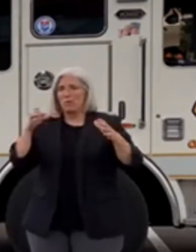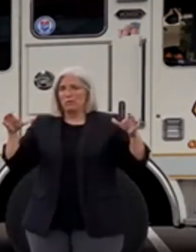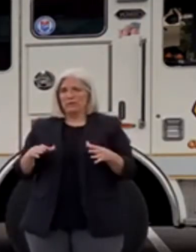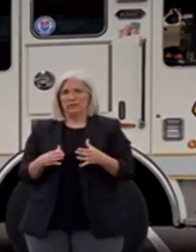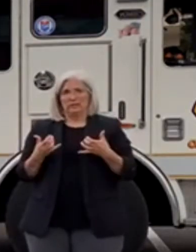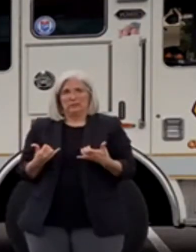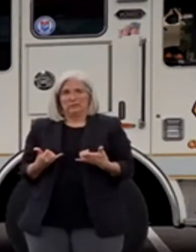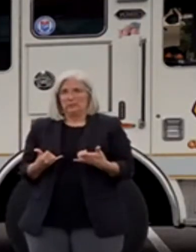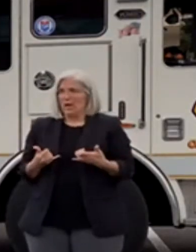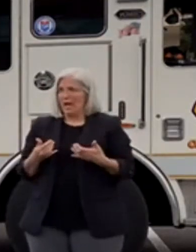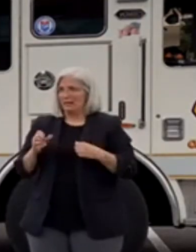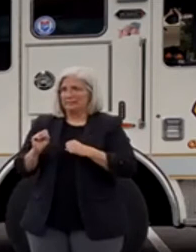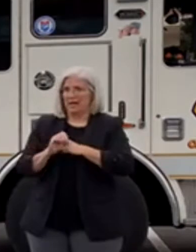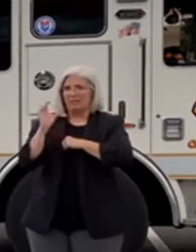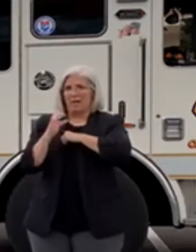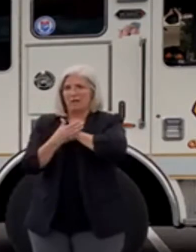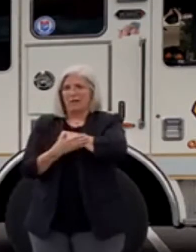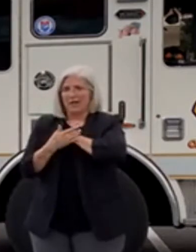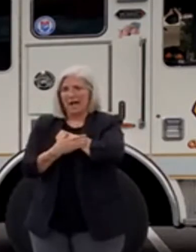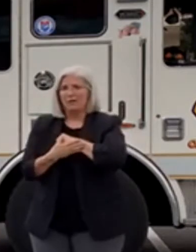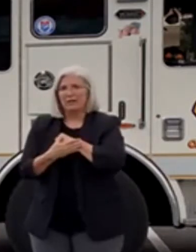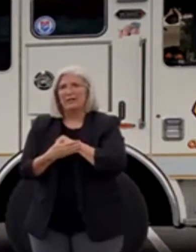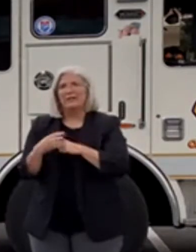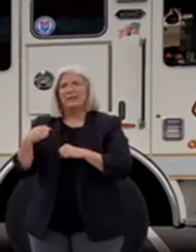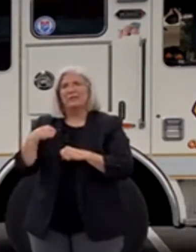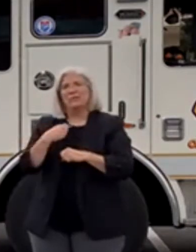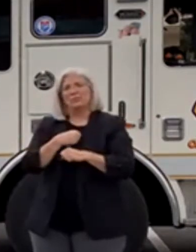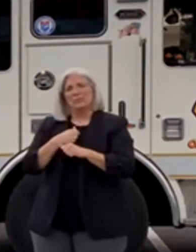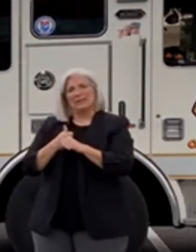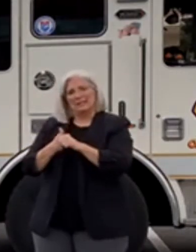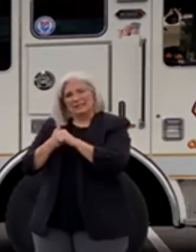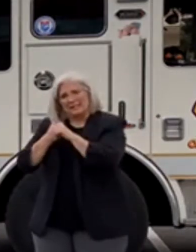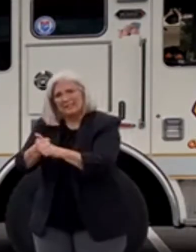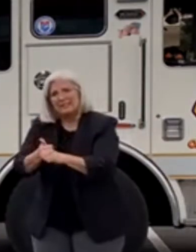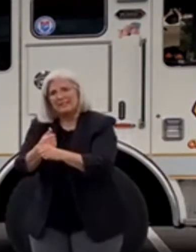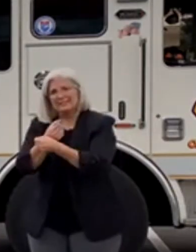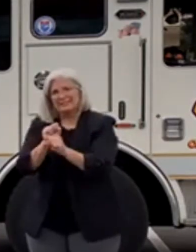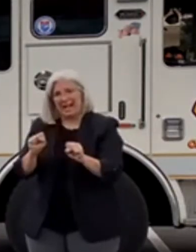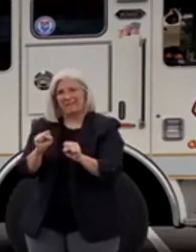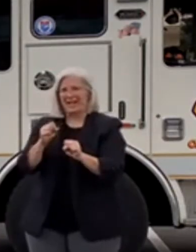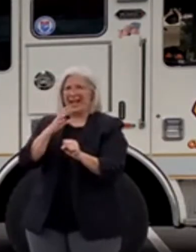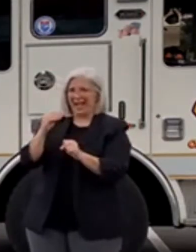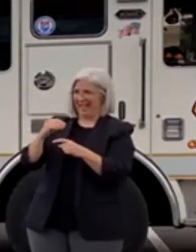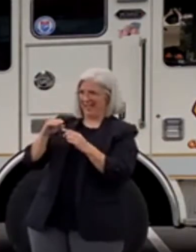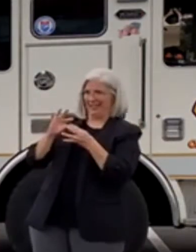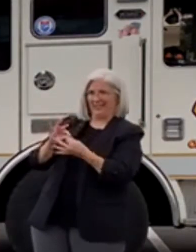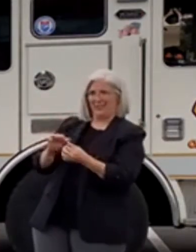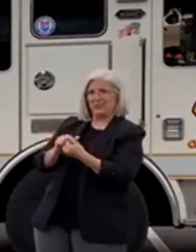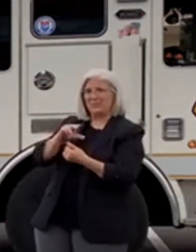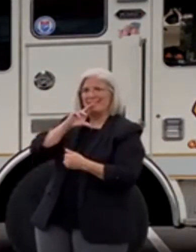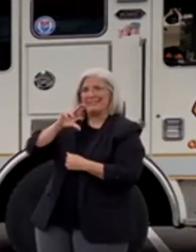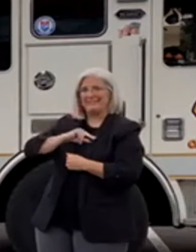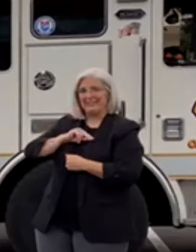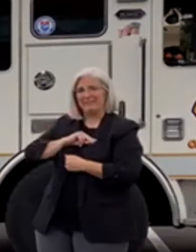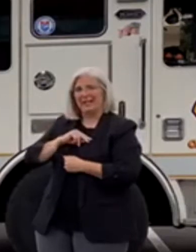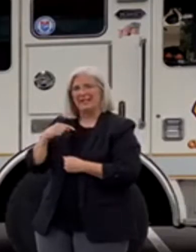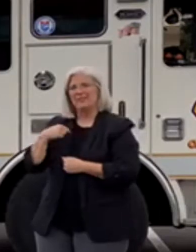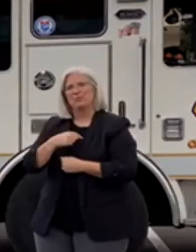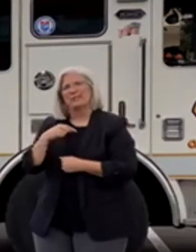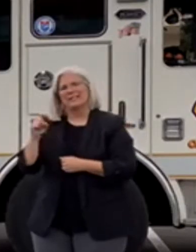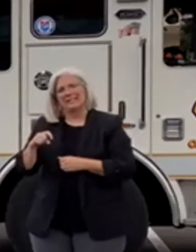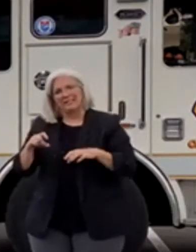County right now for this Thanksgiving to do our collective